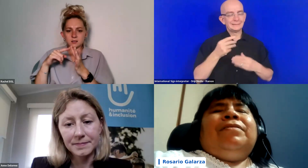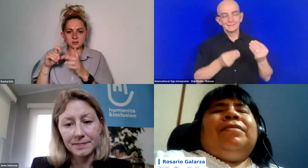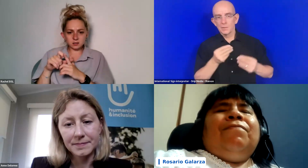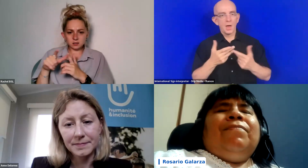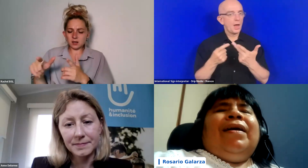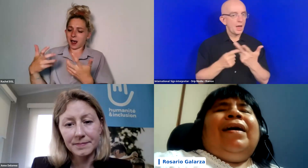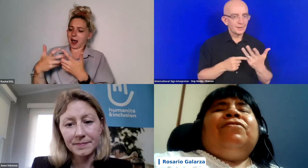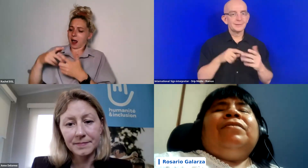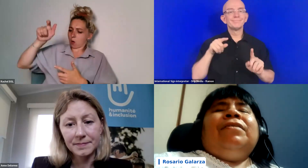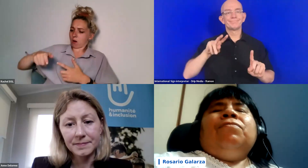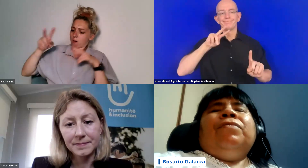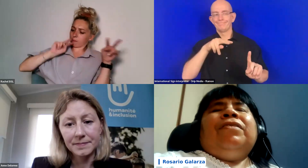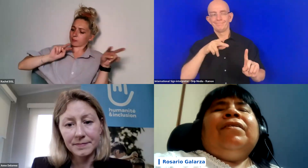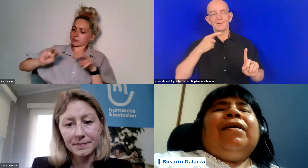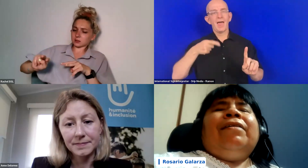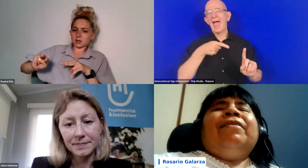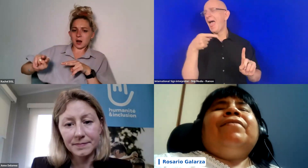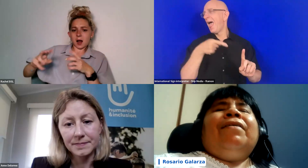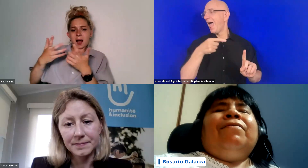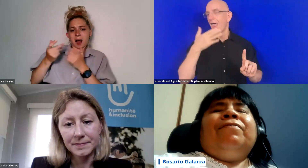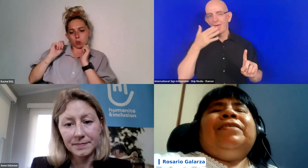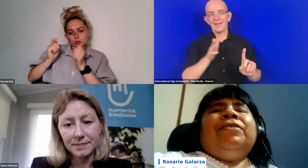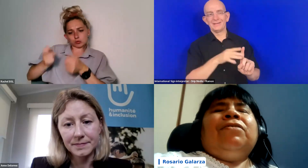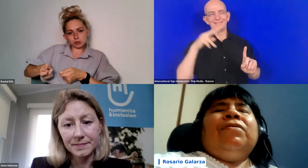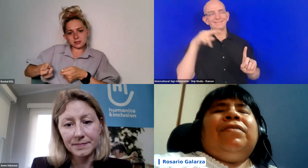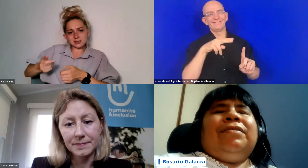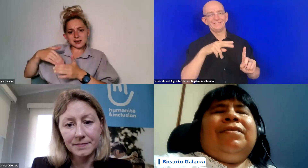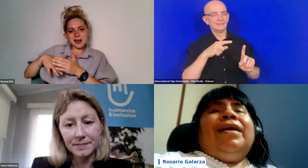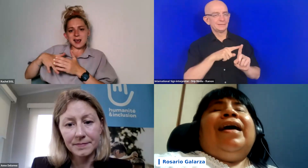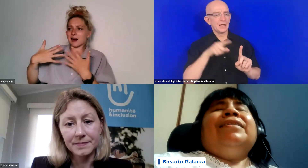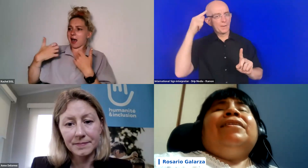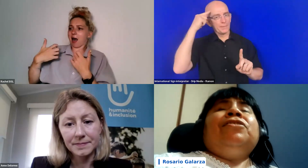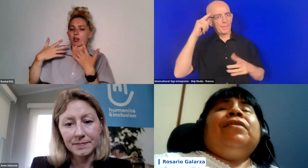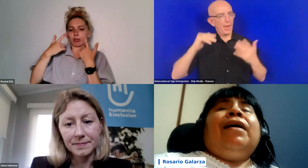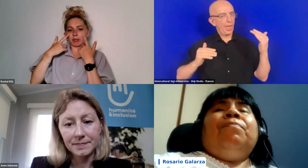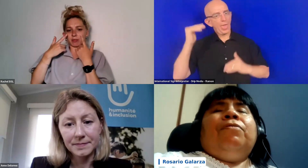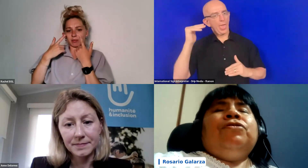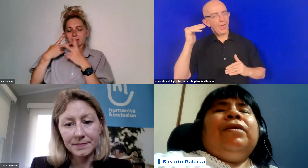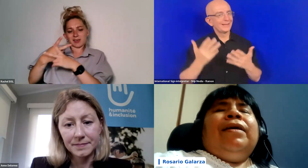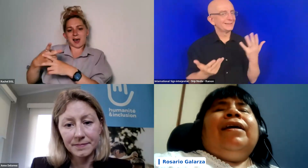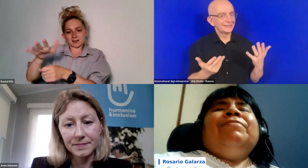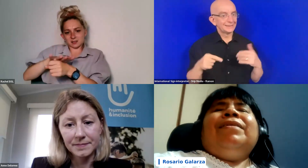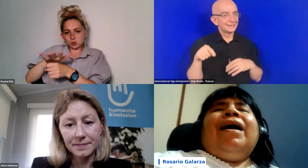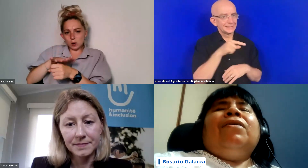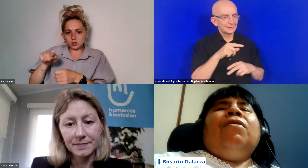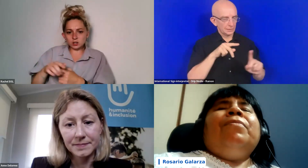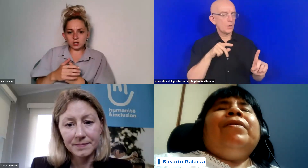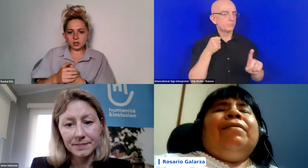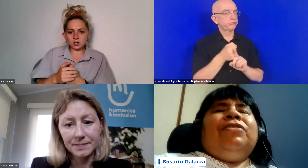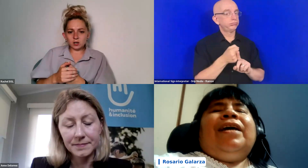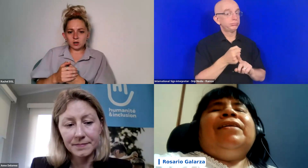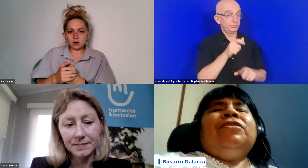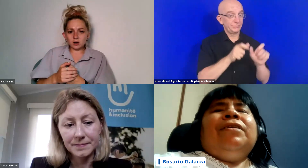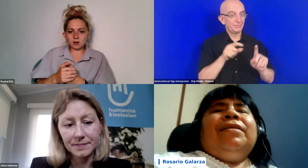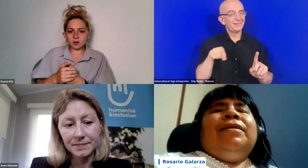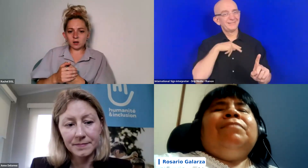are perceived and treated within healthcare and research contexts. An intersectional approach helps uncover